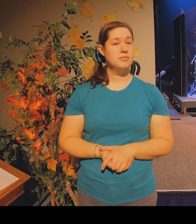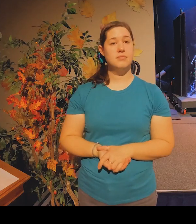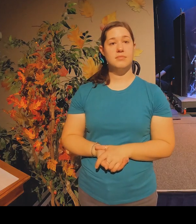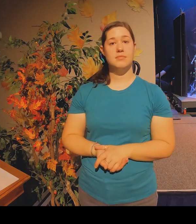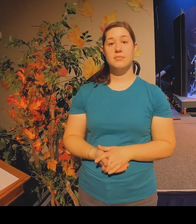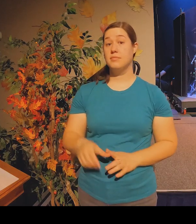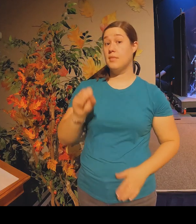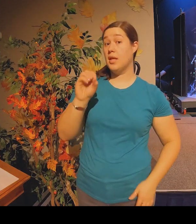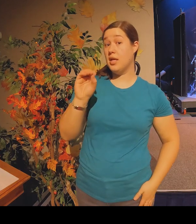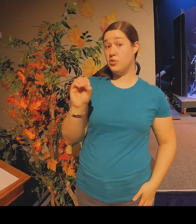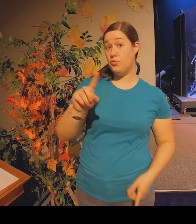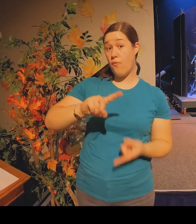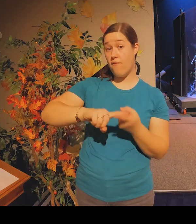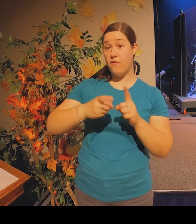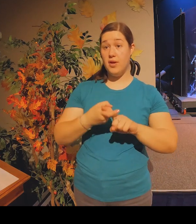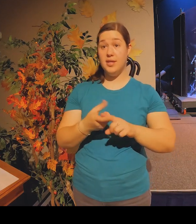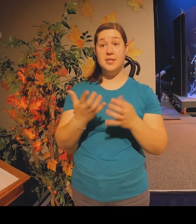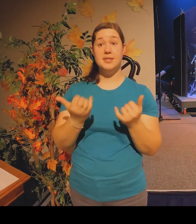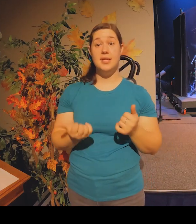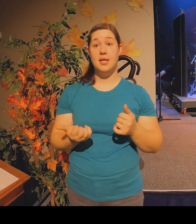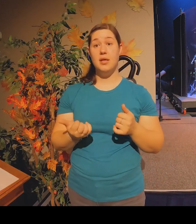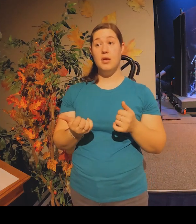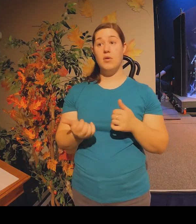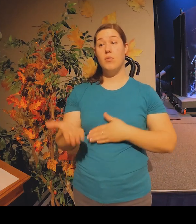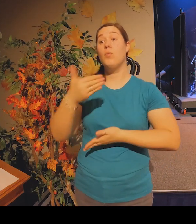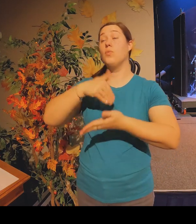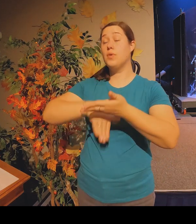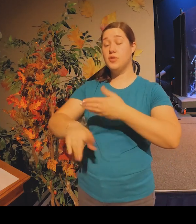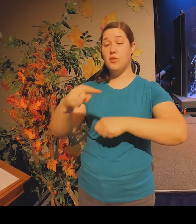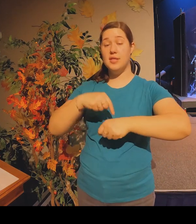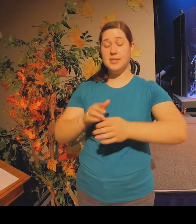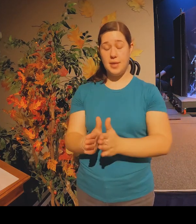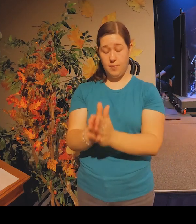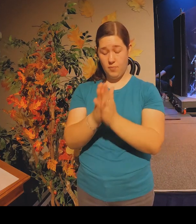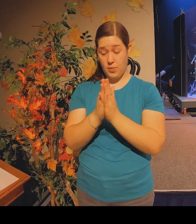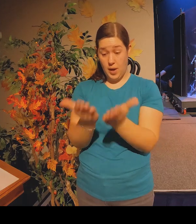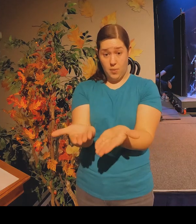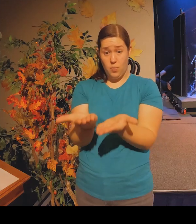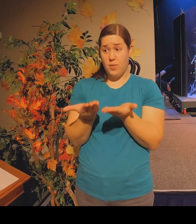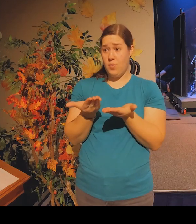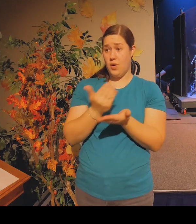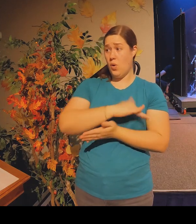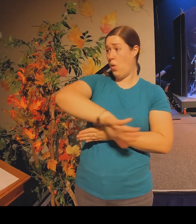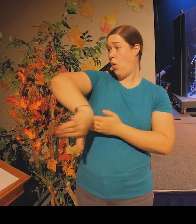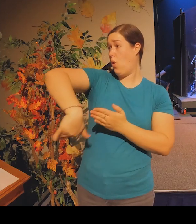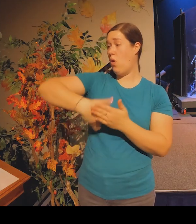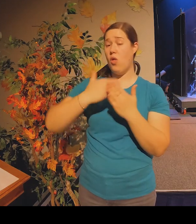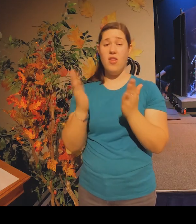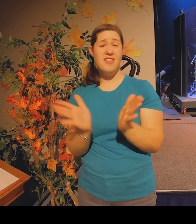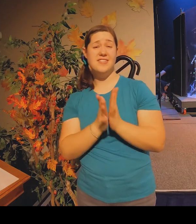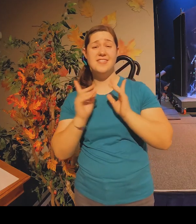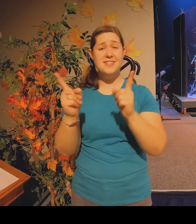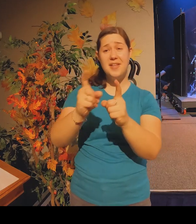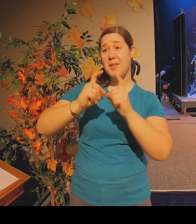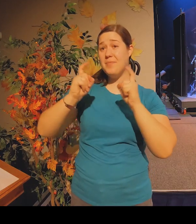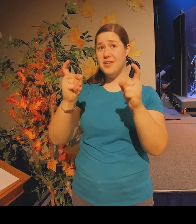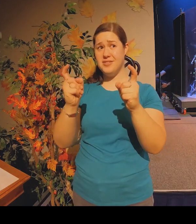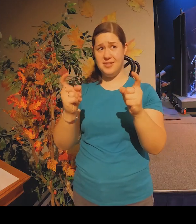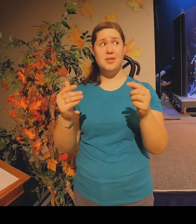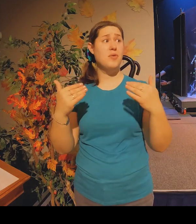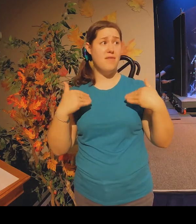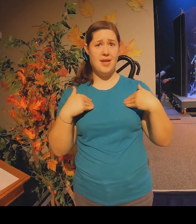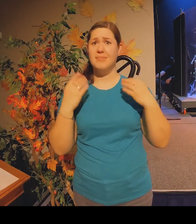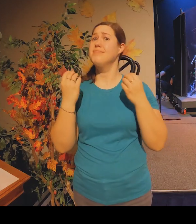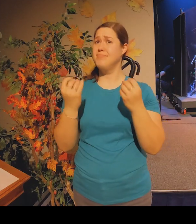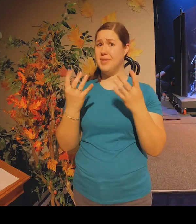And so, friends, it is now that we move into this time of prayer. And we bring into prayer all the celebrations. And it has been a morning